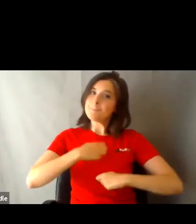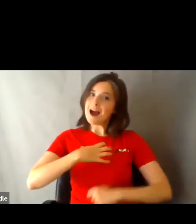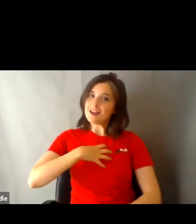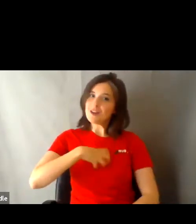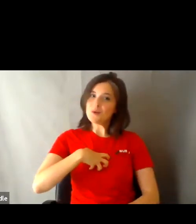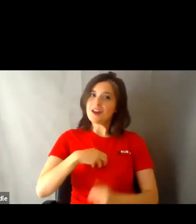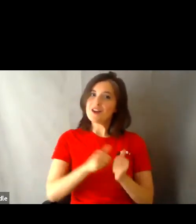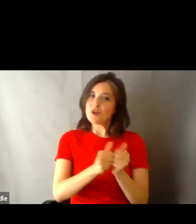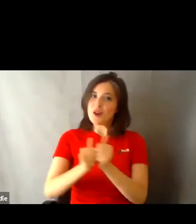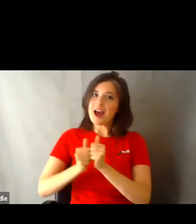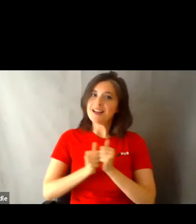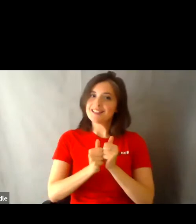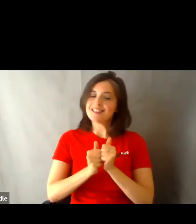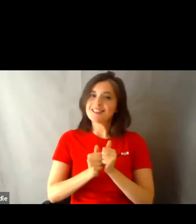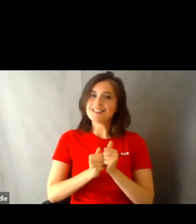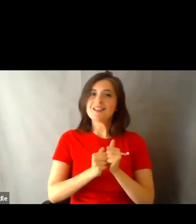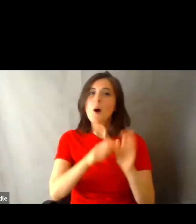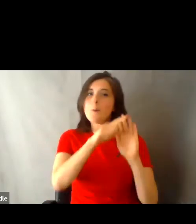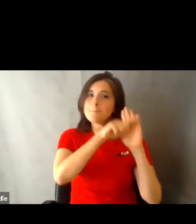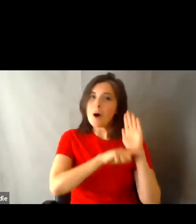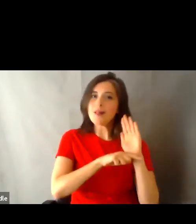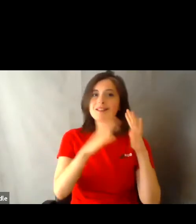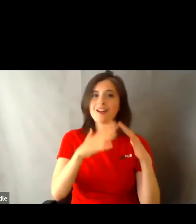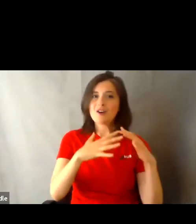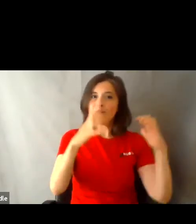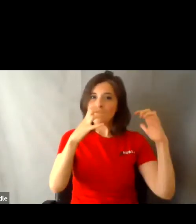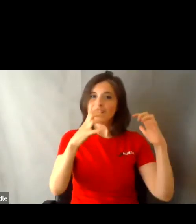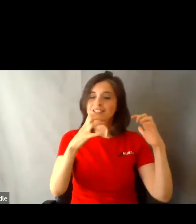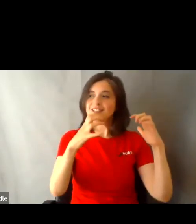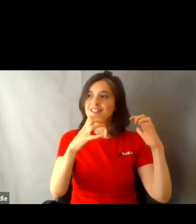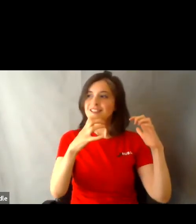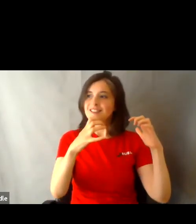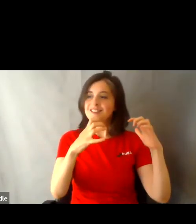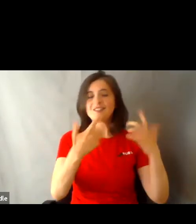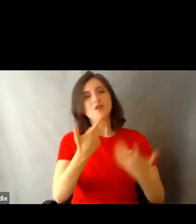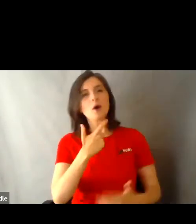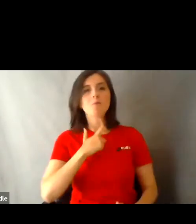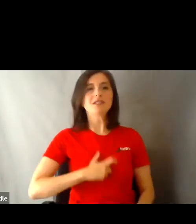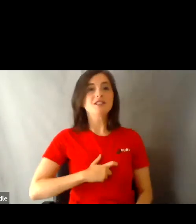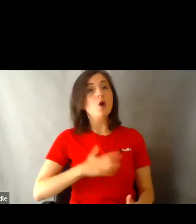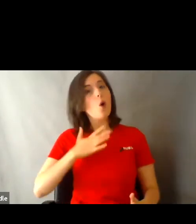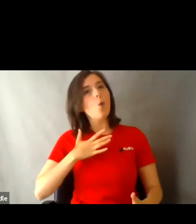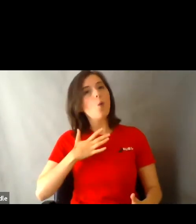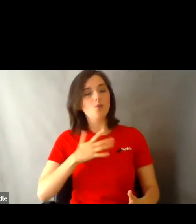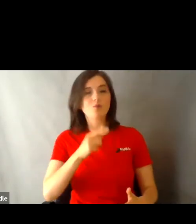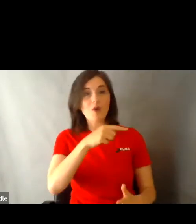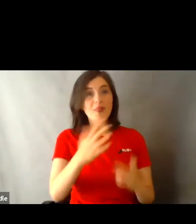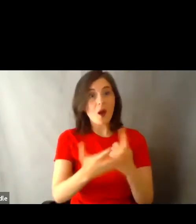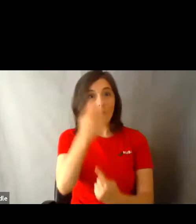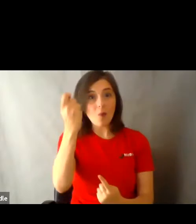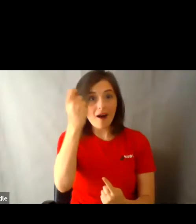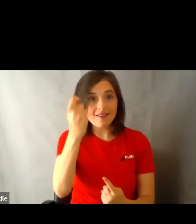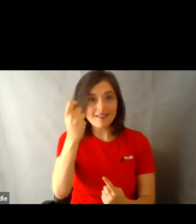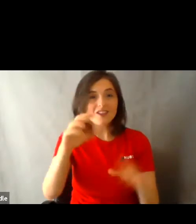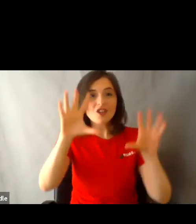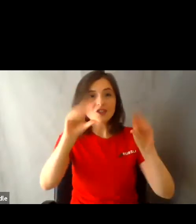Unites policy conference when the position to stop and scrap was won. And